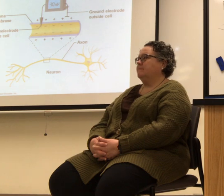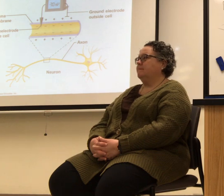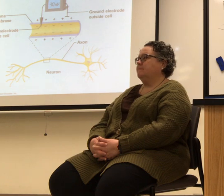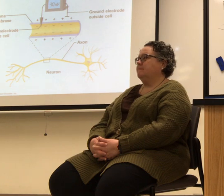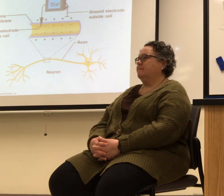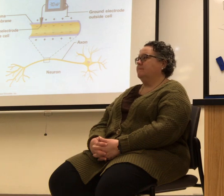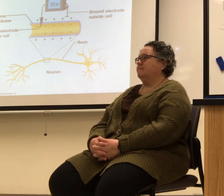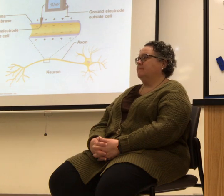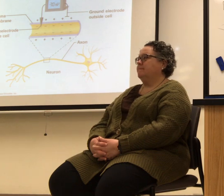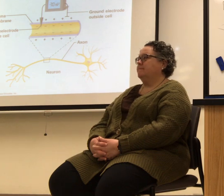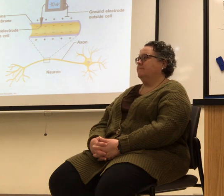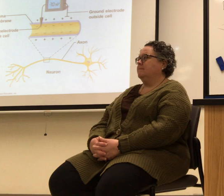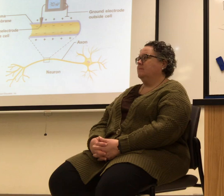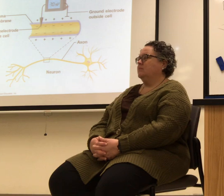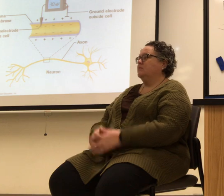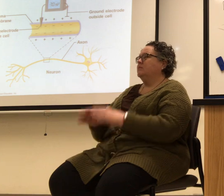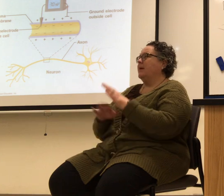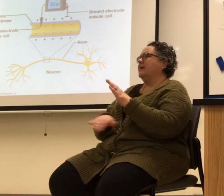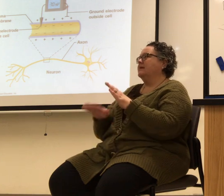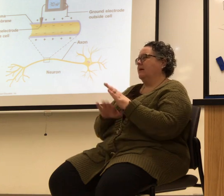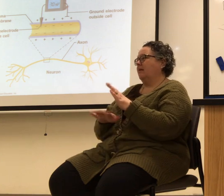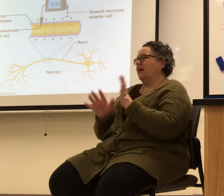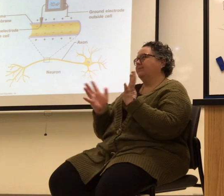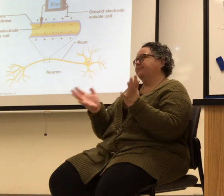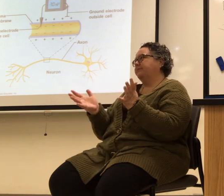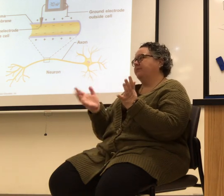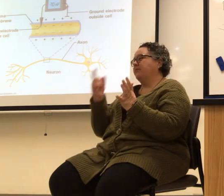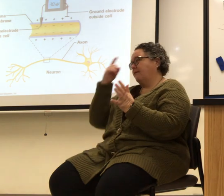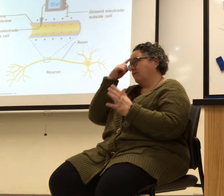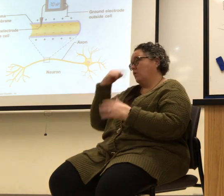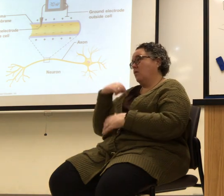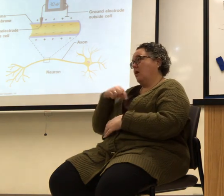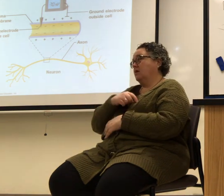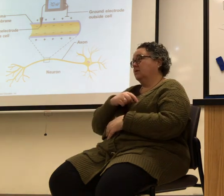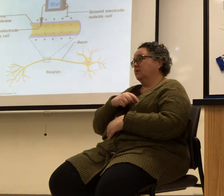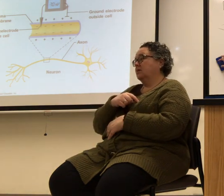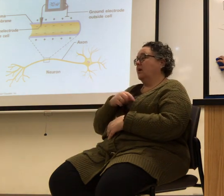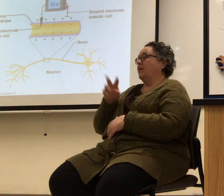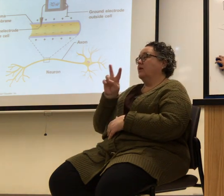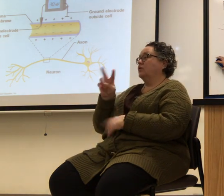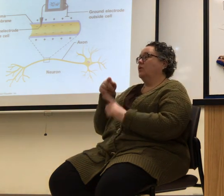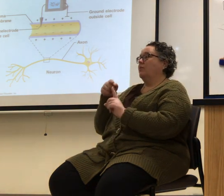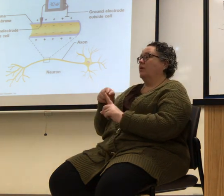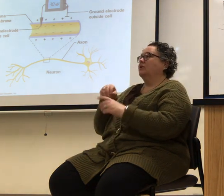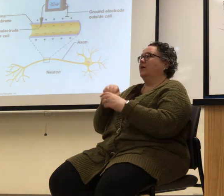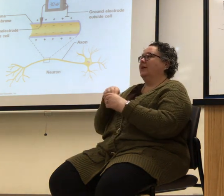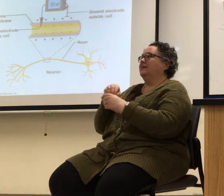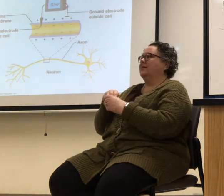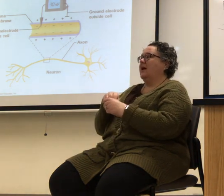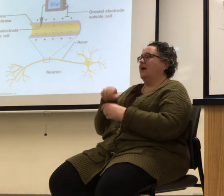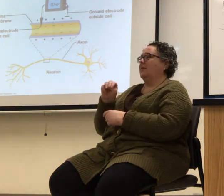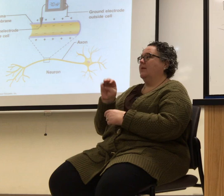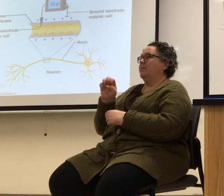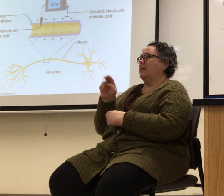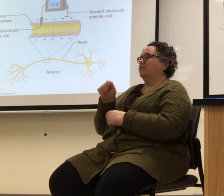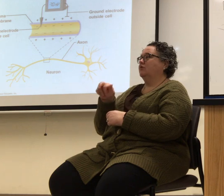And basically, well, for us, the two points are inside the membrane and outside the membrane, right? So they